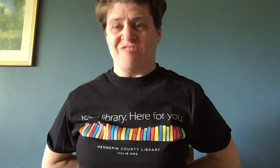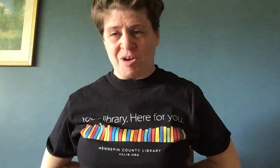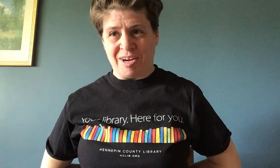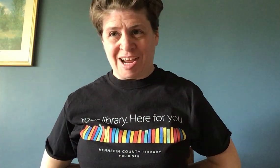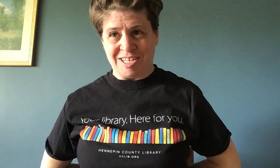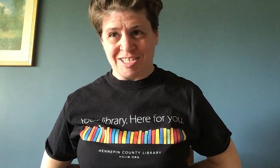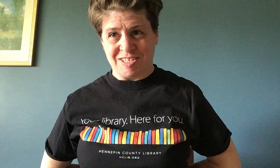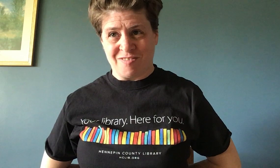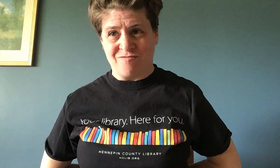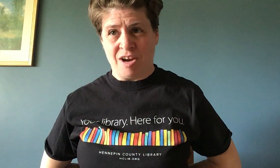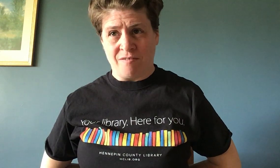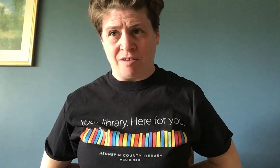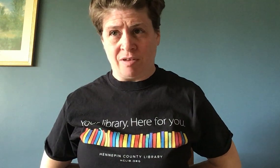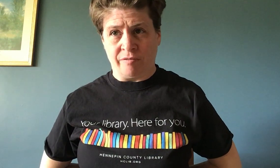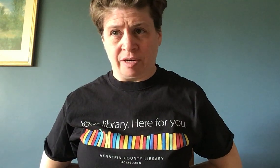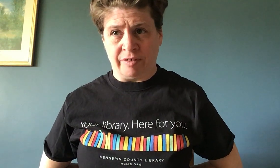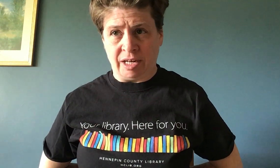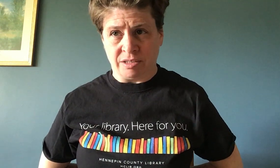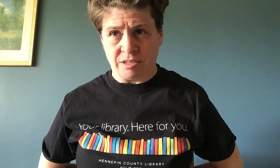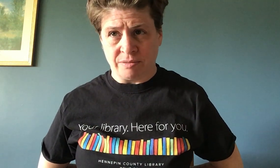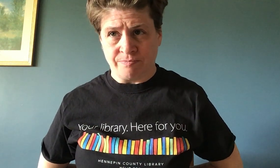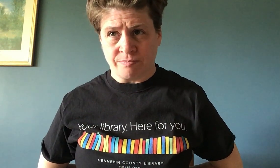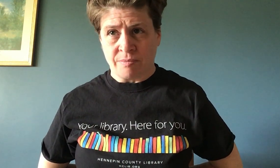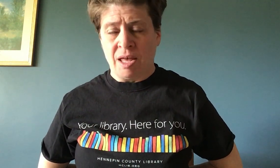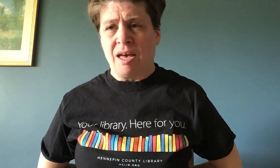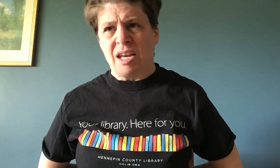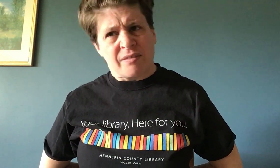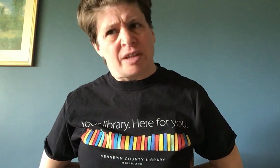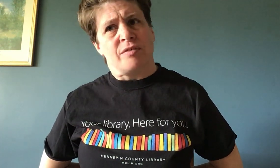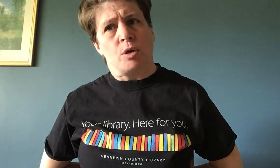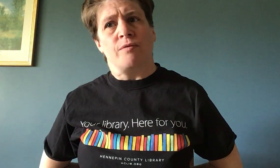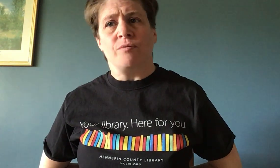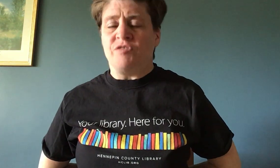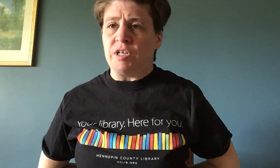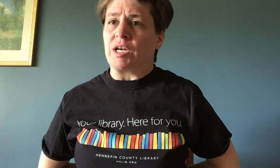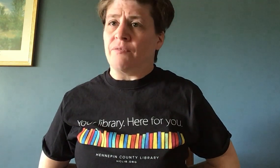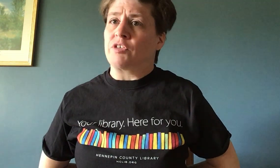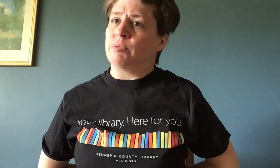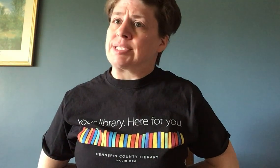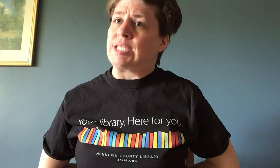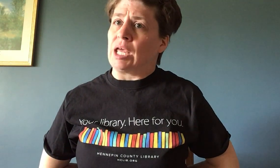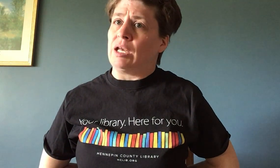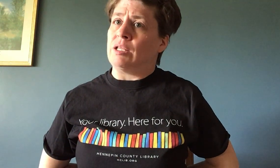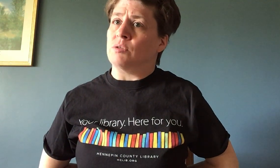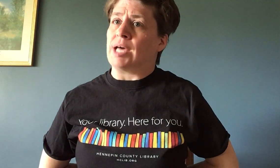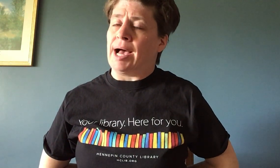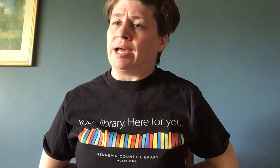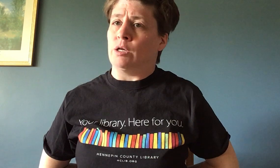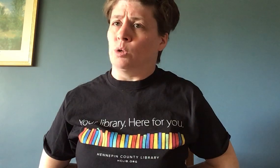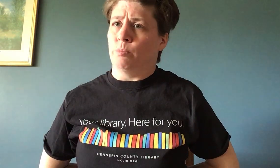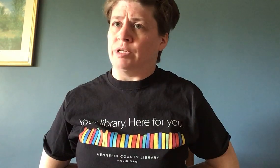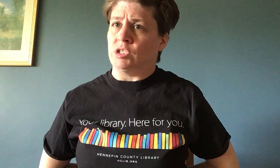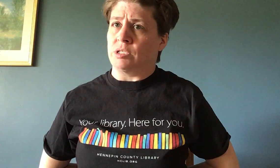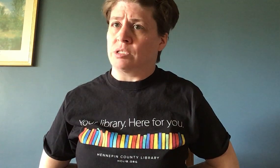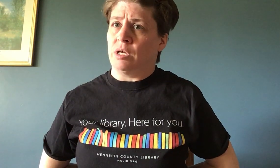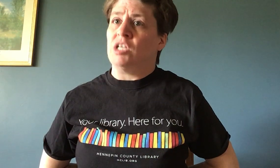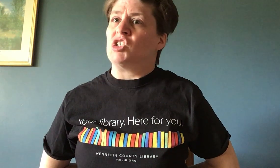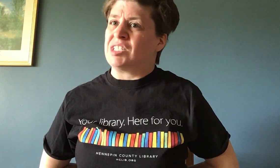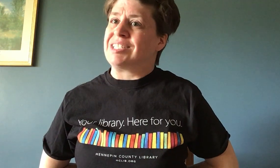Very nice. Very, very, very, very nice. And even if you don't feel comfortable singing in those high and low pitches, just